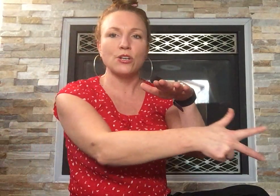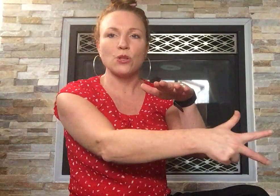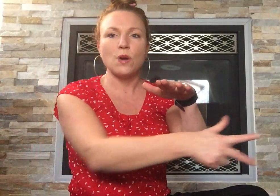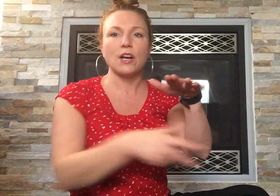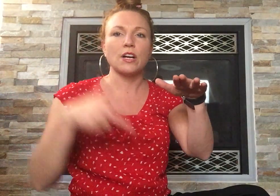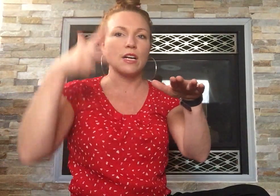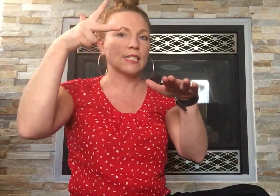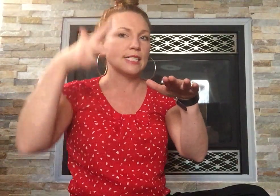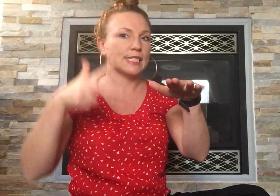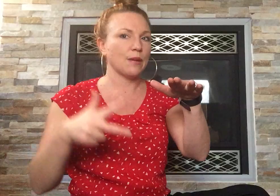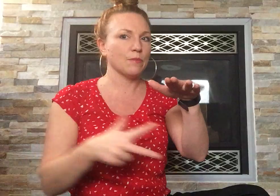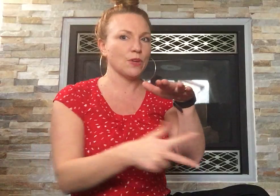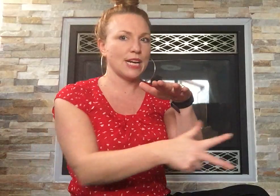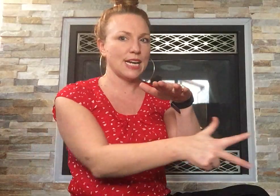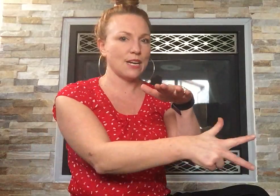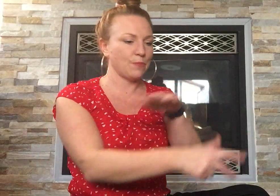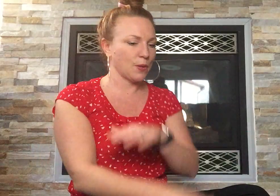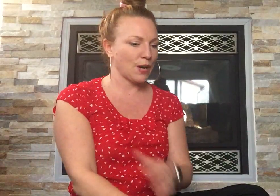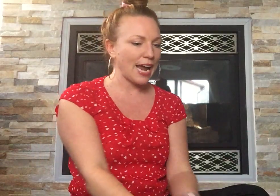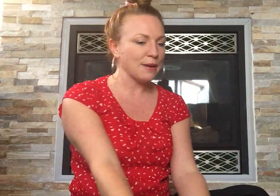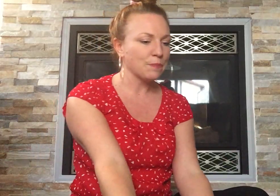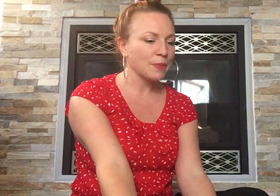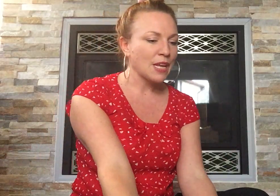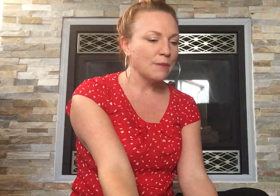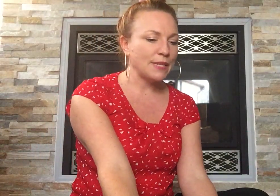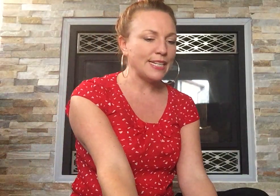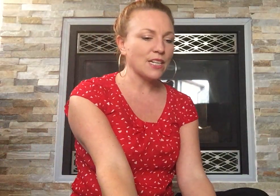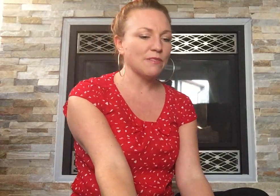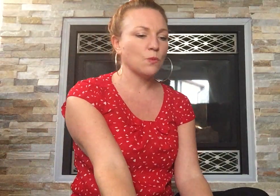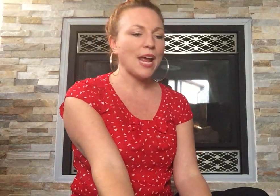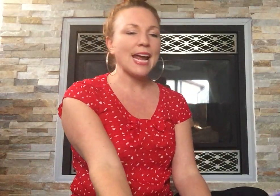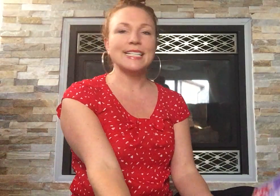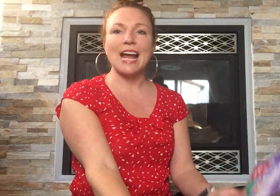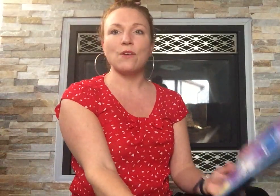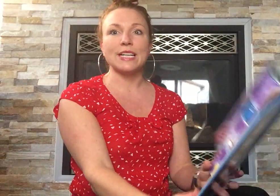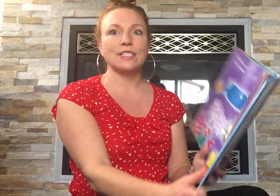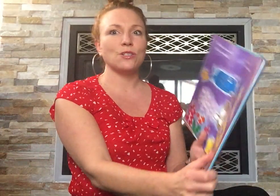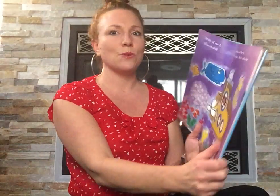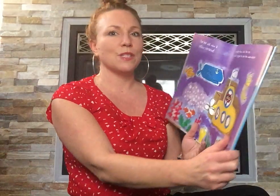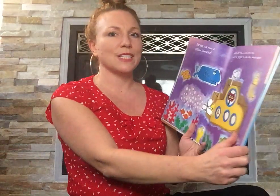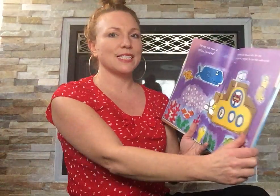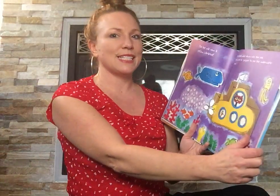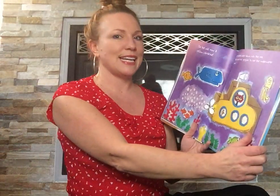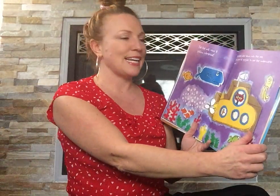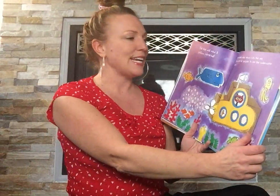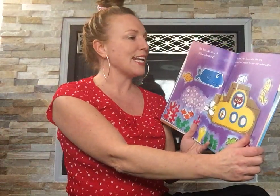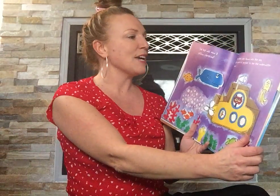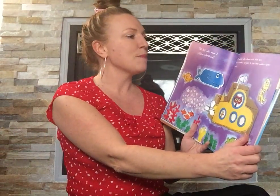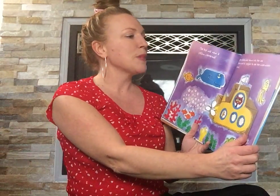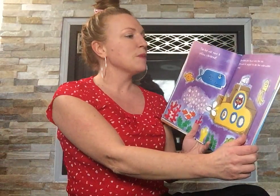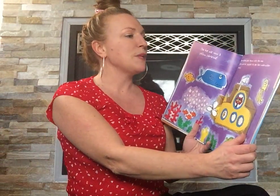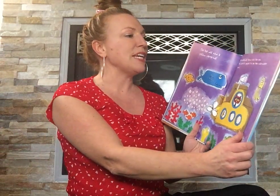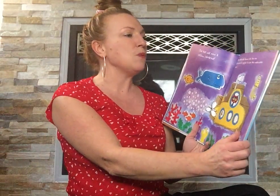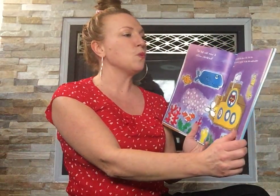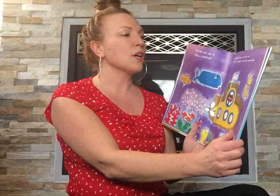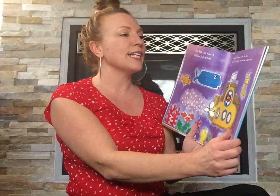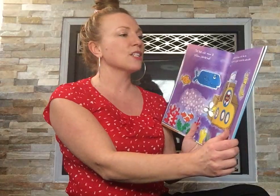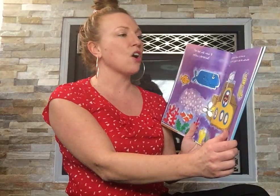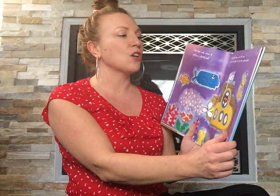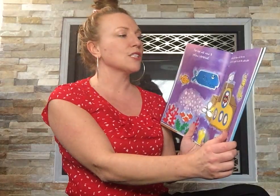the water. Submarine, okay? Pete dived way down into the sea. Pete wore his goggles